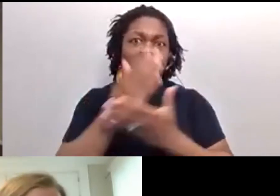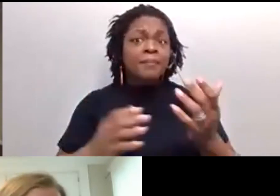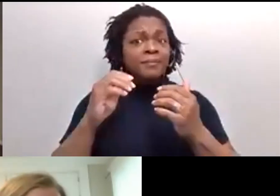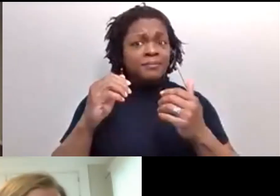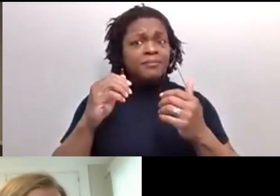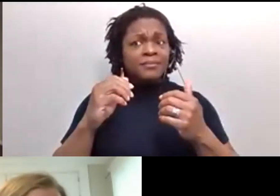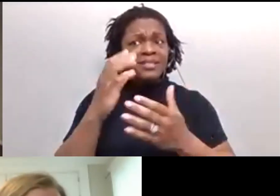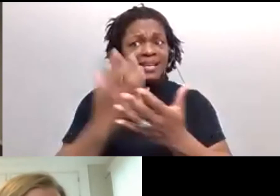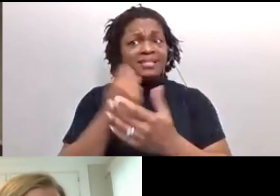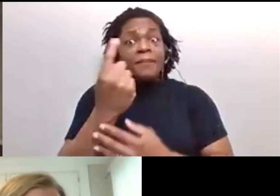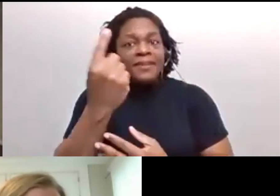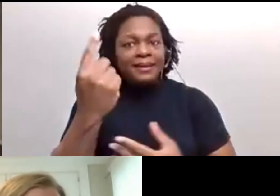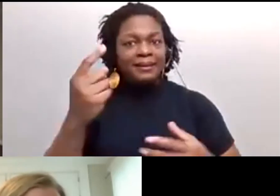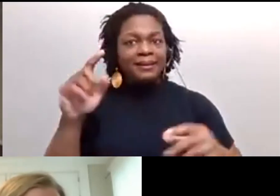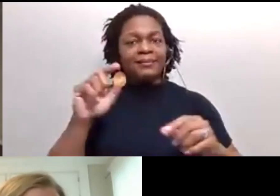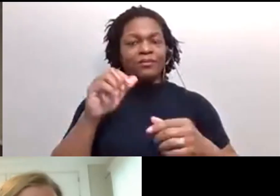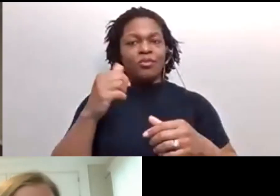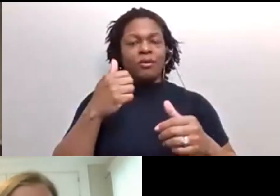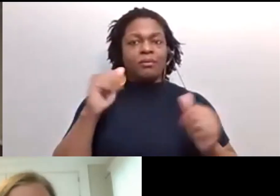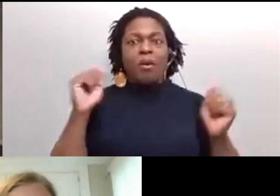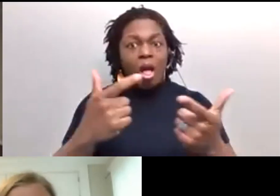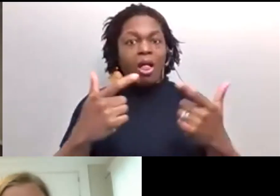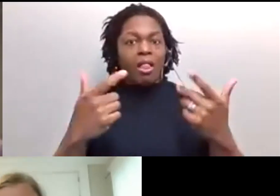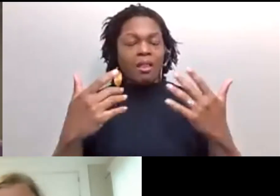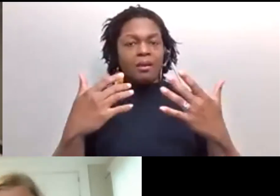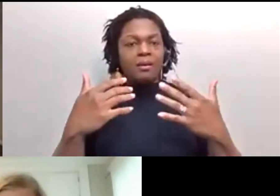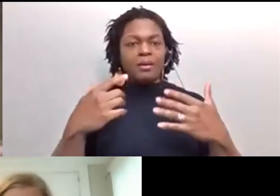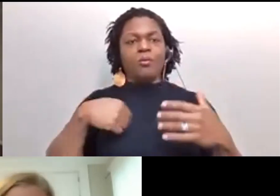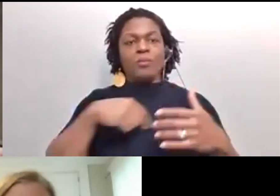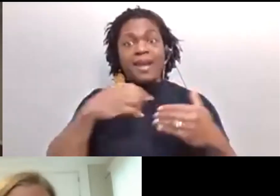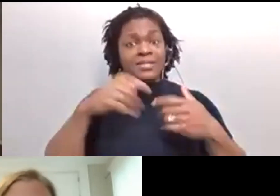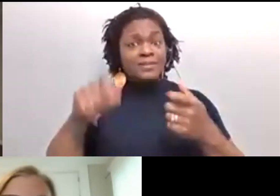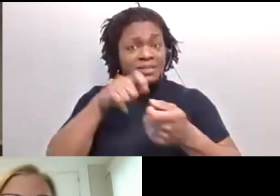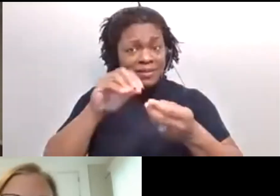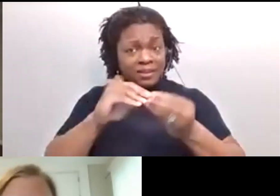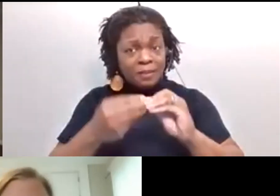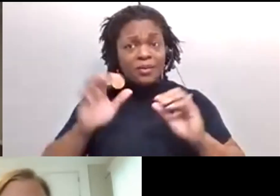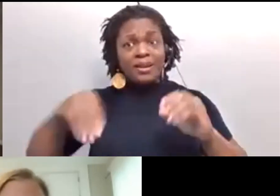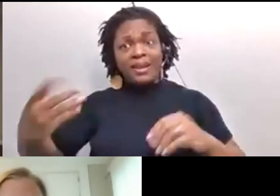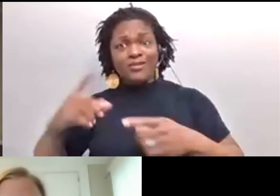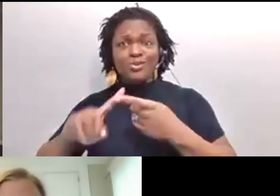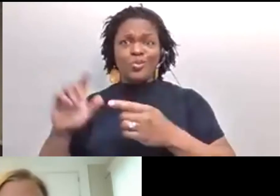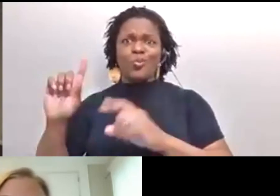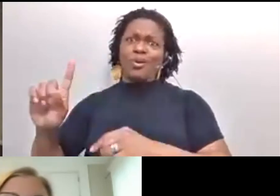scale and how we're going to get something for everybody when we have a specific number that we have to give to one group of people.